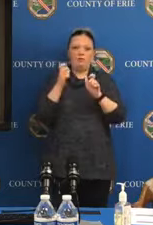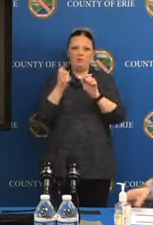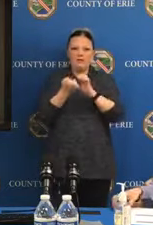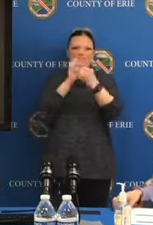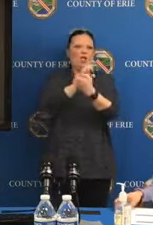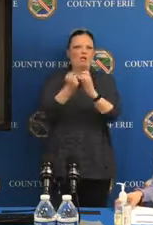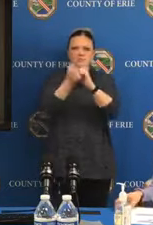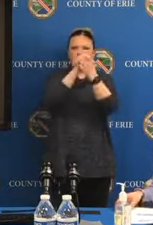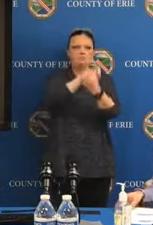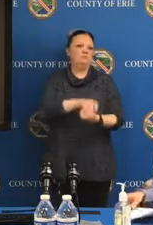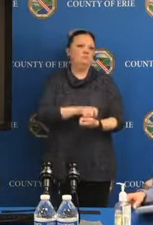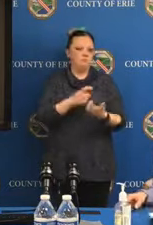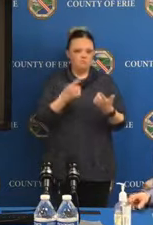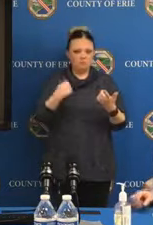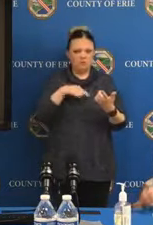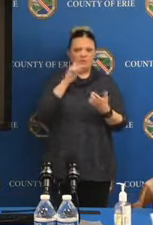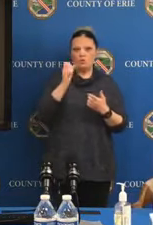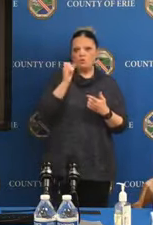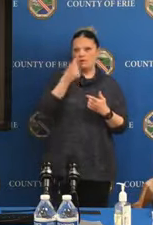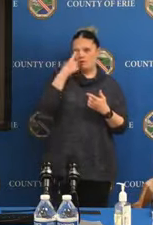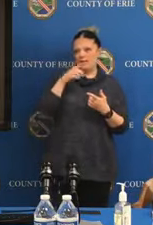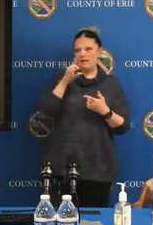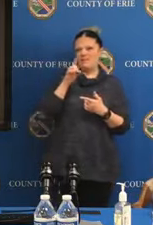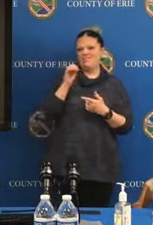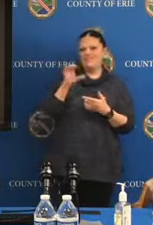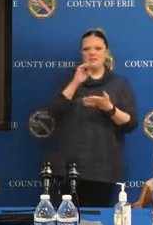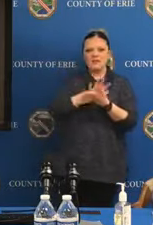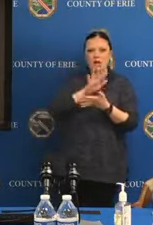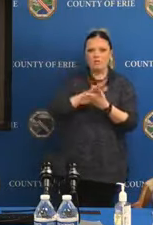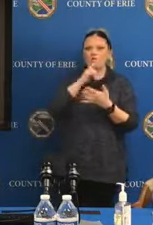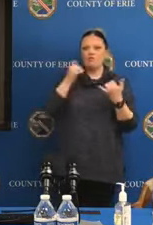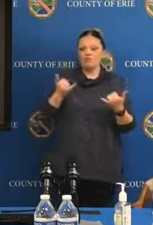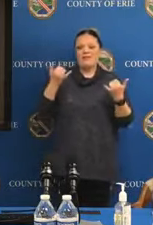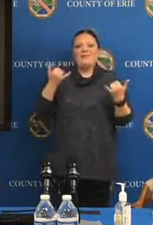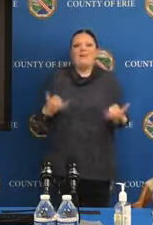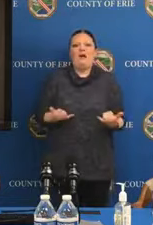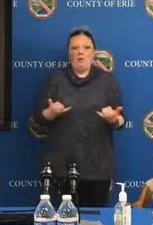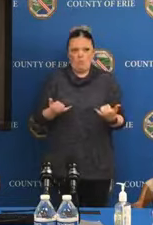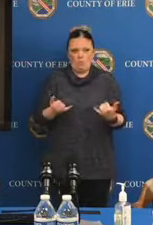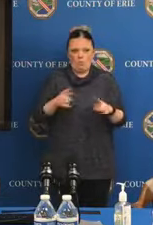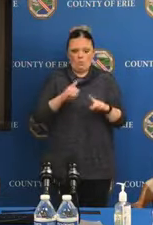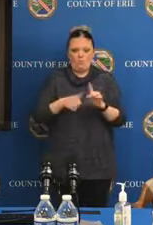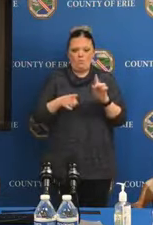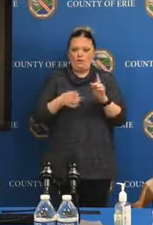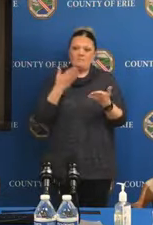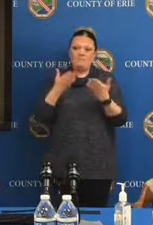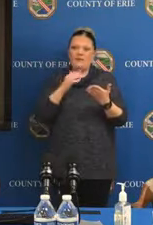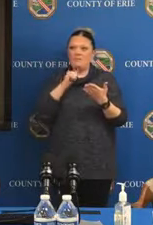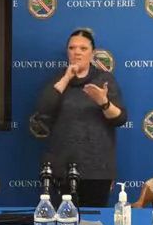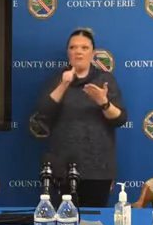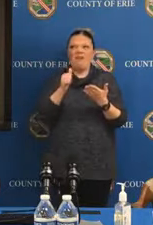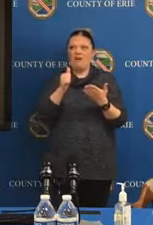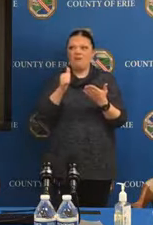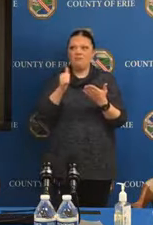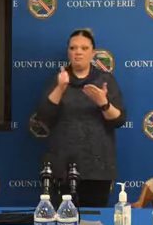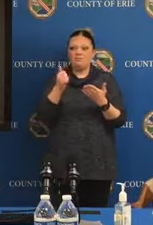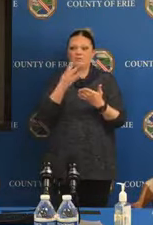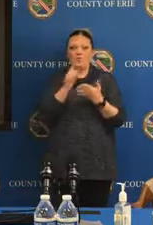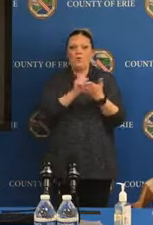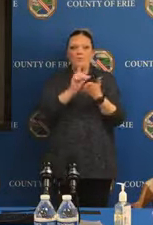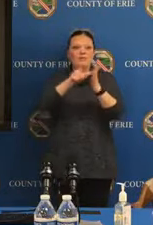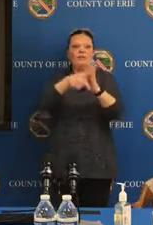we need to understand that the documents here are current now, but they may not be current even just a few hours from